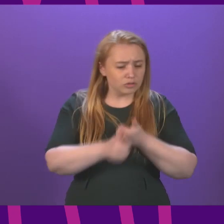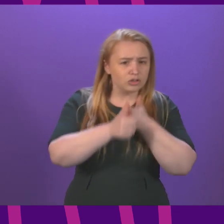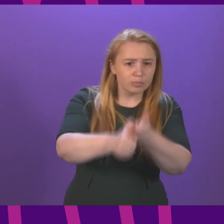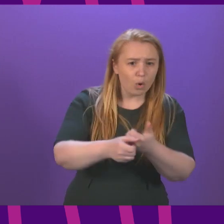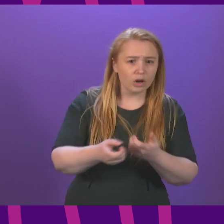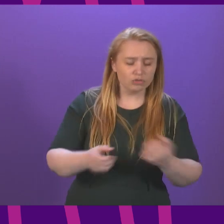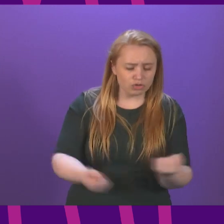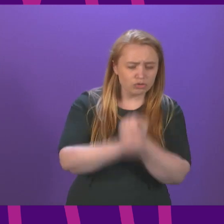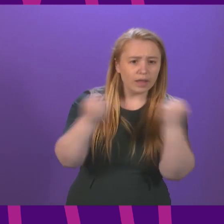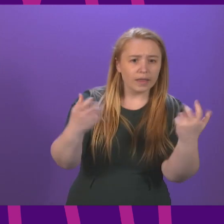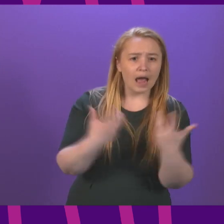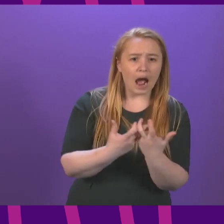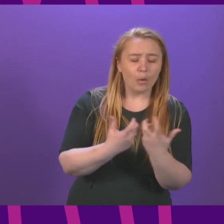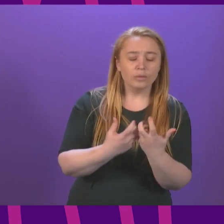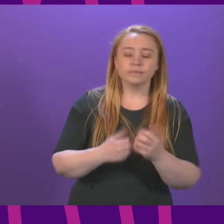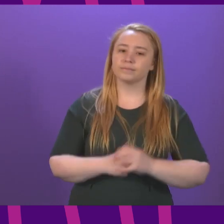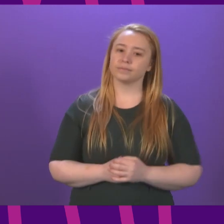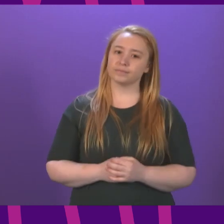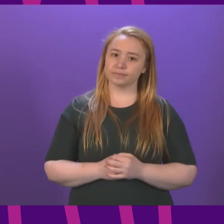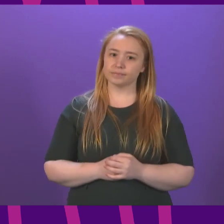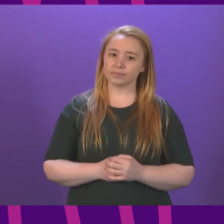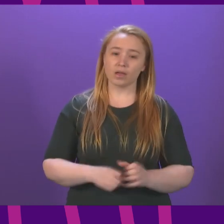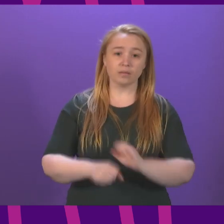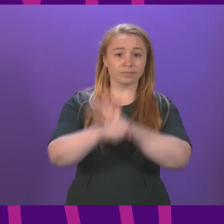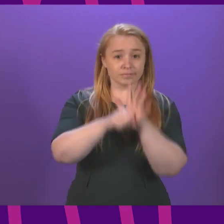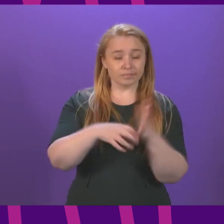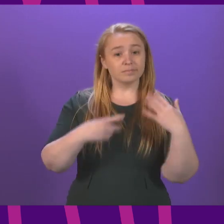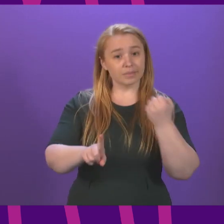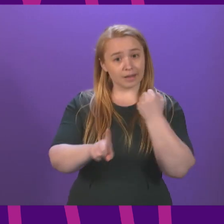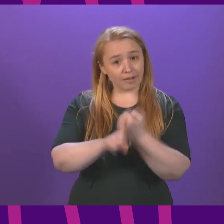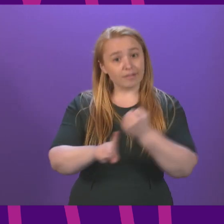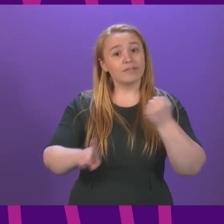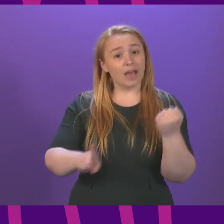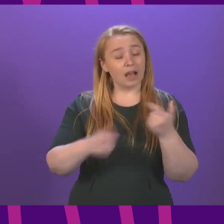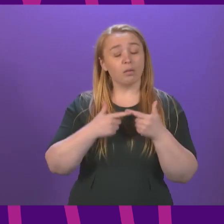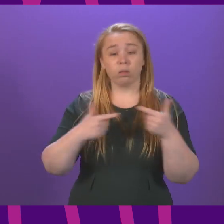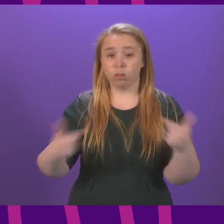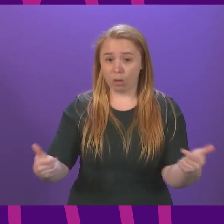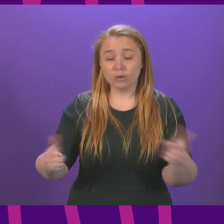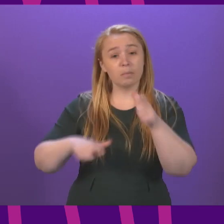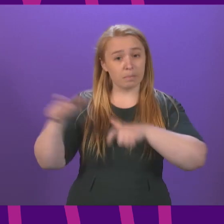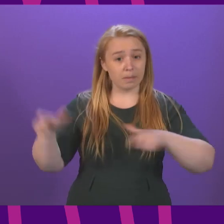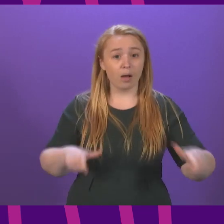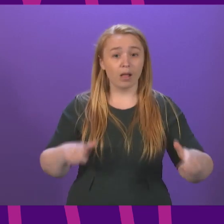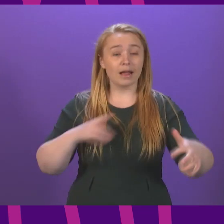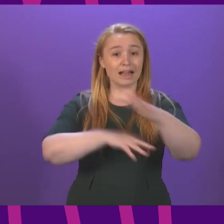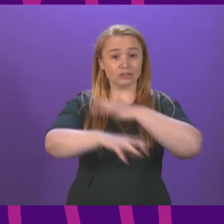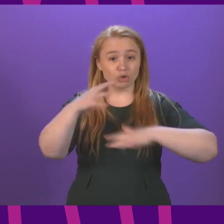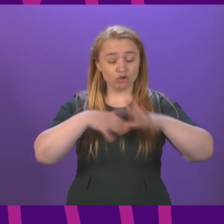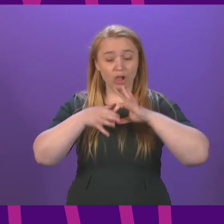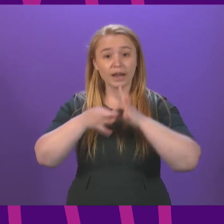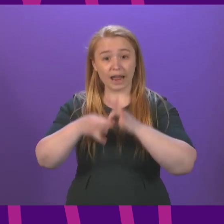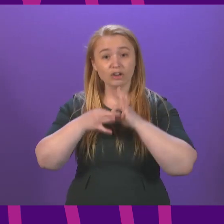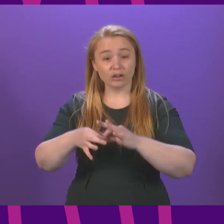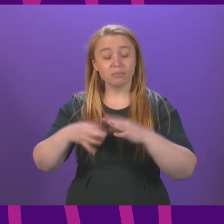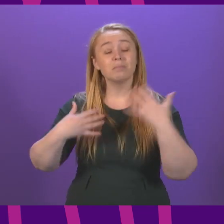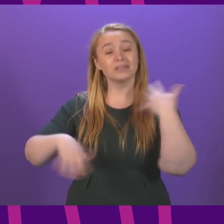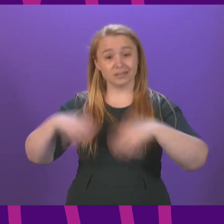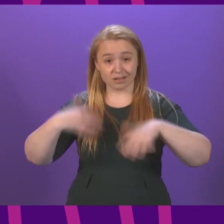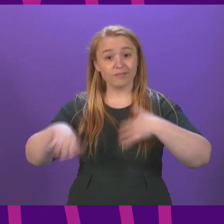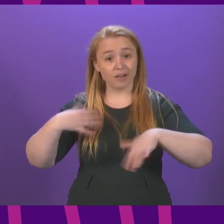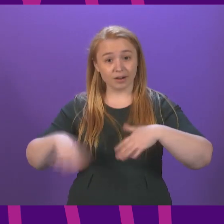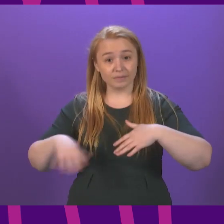has hit everyone extremely hard, but social connections have possibly suffered more than much